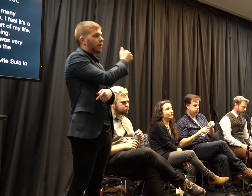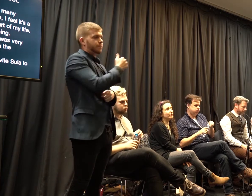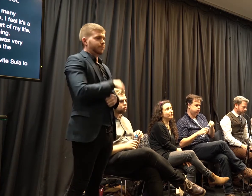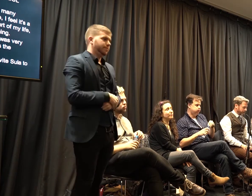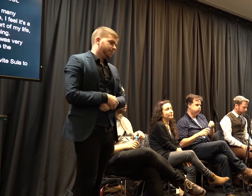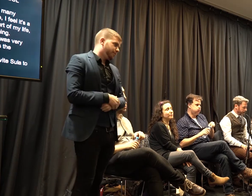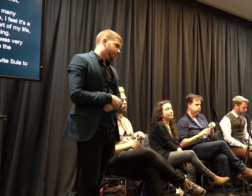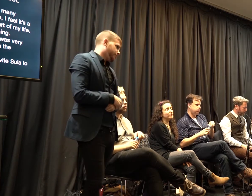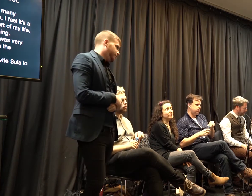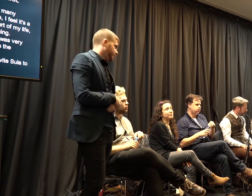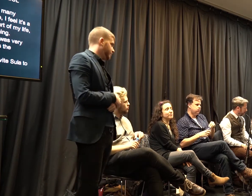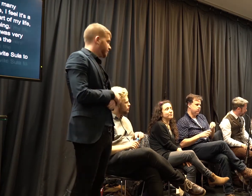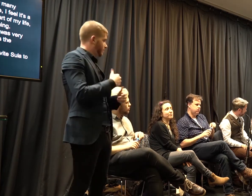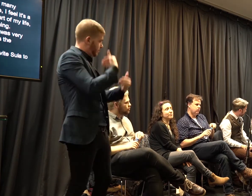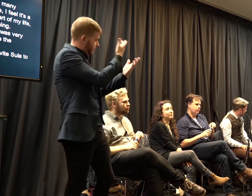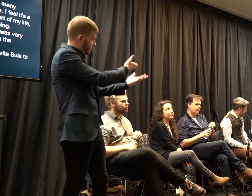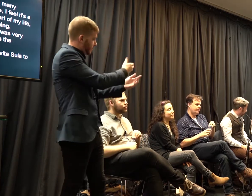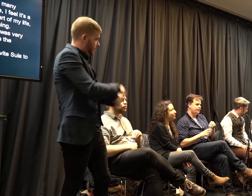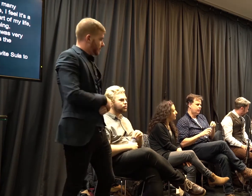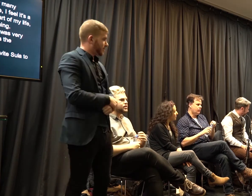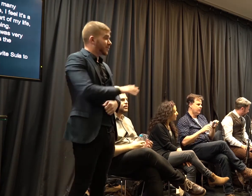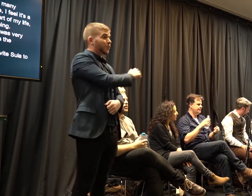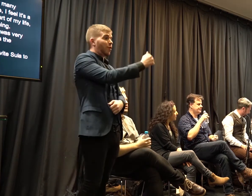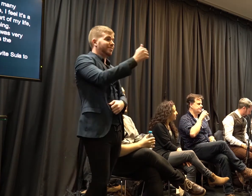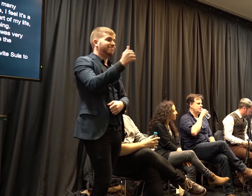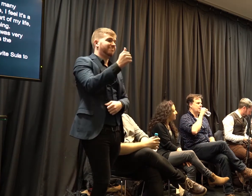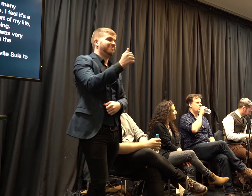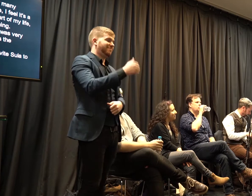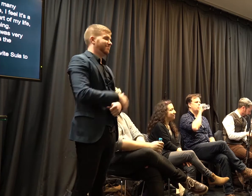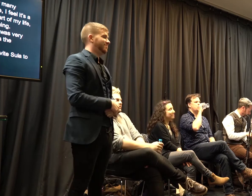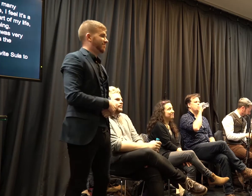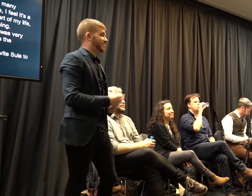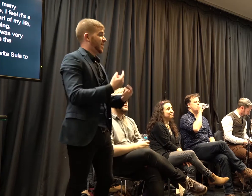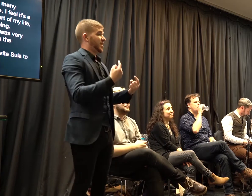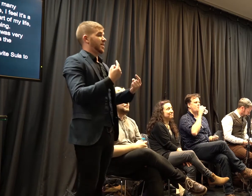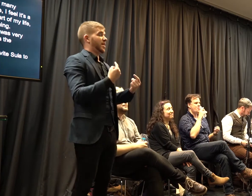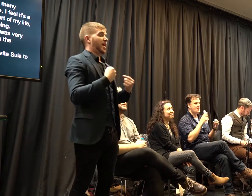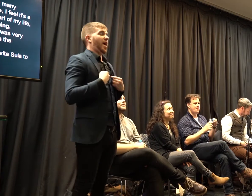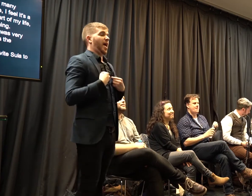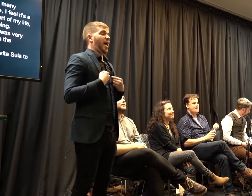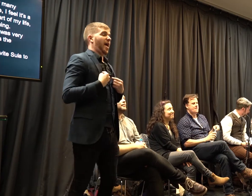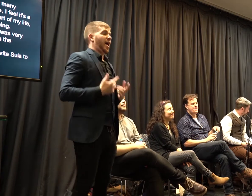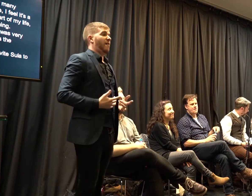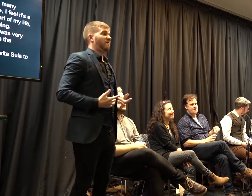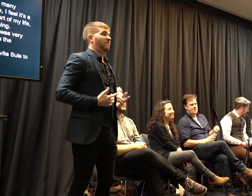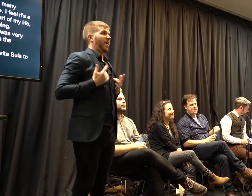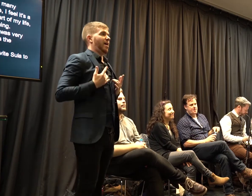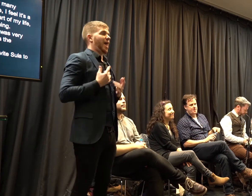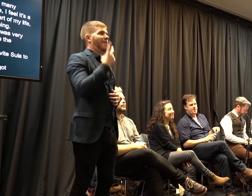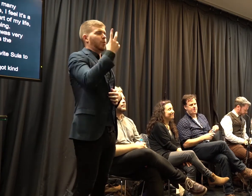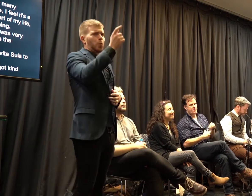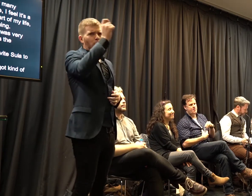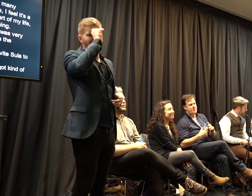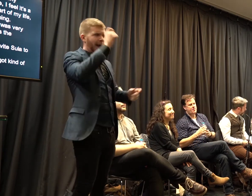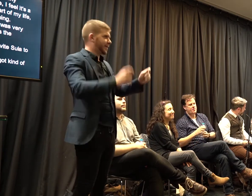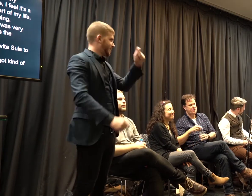Talking. Yep. Excellent. Okay, Sula, thank you. Oh, hello everybody. So I feel I've got kind of two hats going on